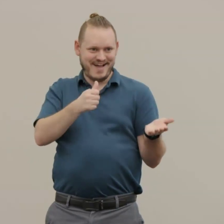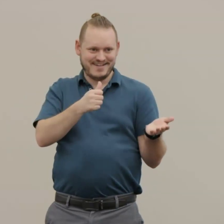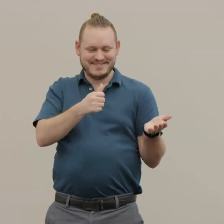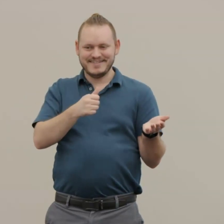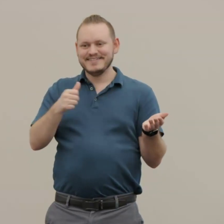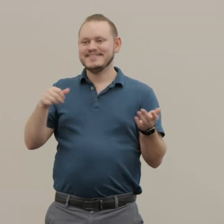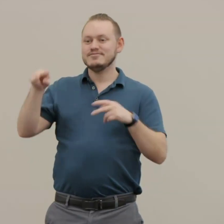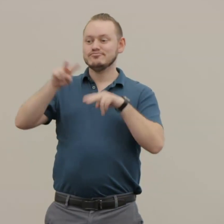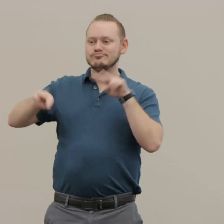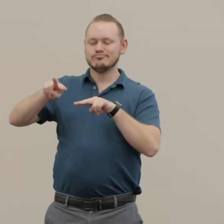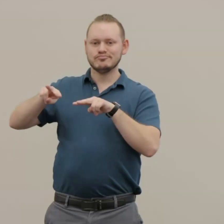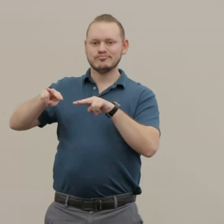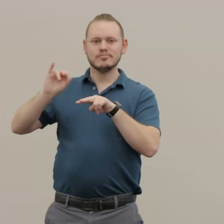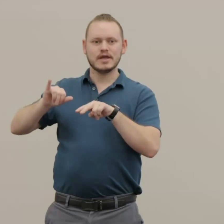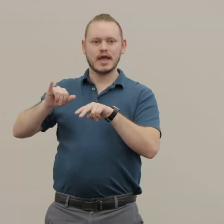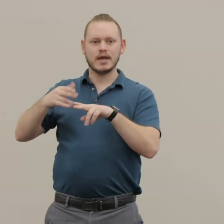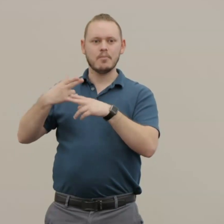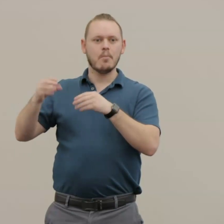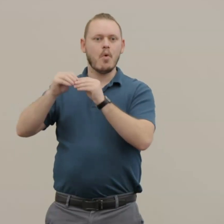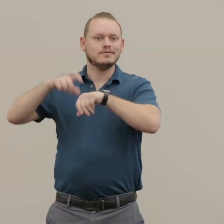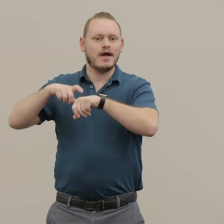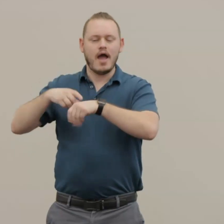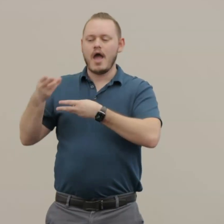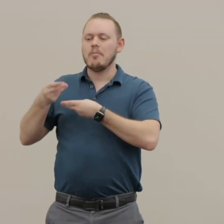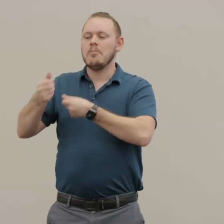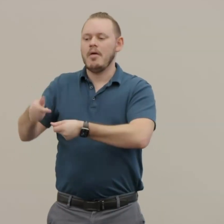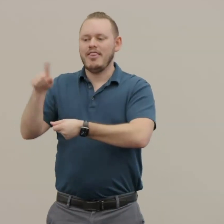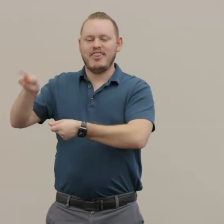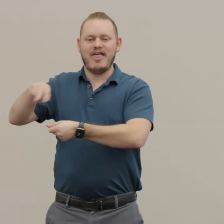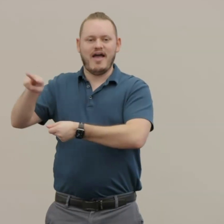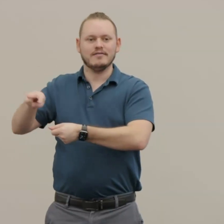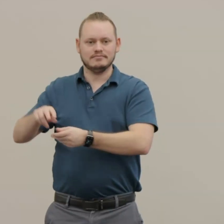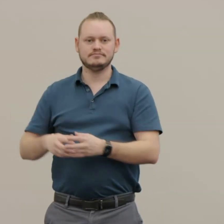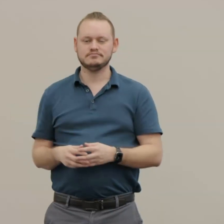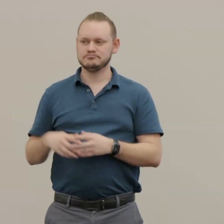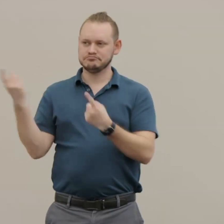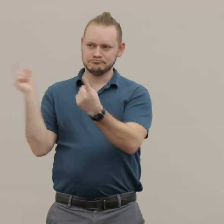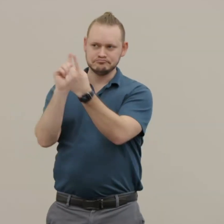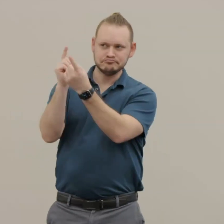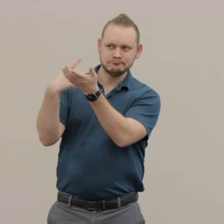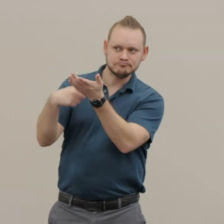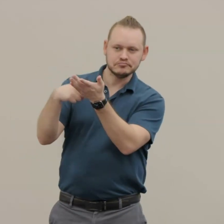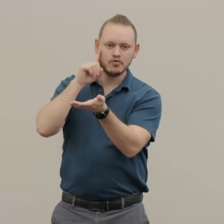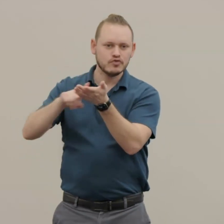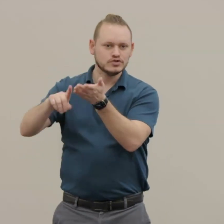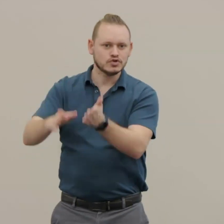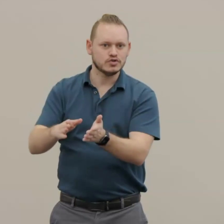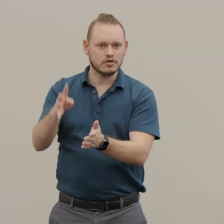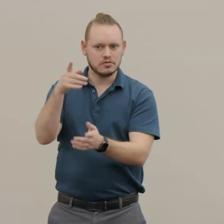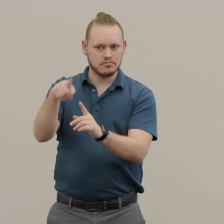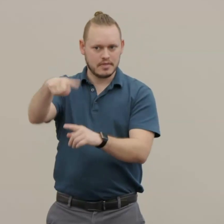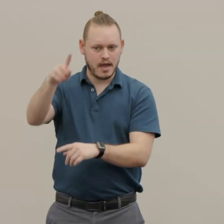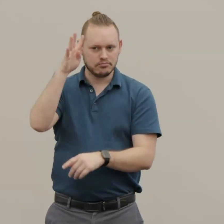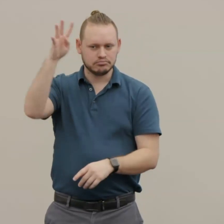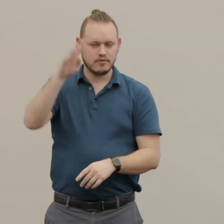we're able to dwell a little bit more on that. And so I went and talked to the researchers that originally came up with